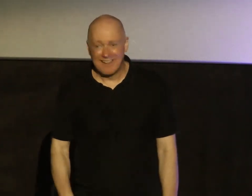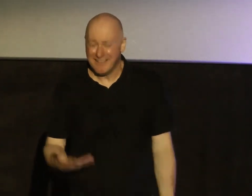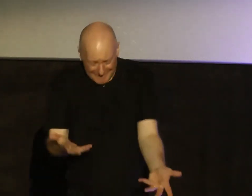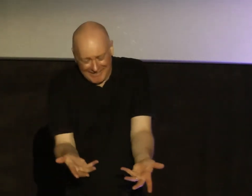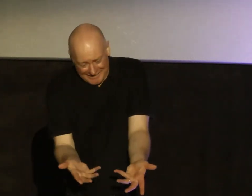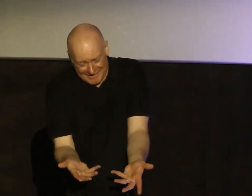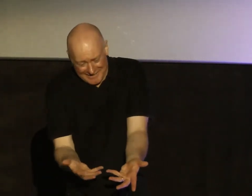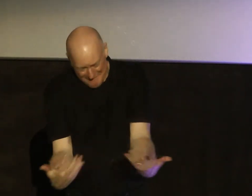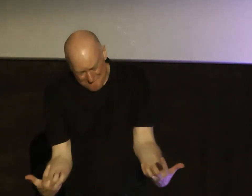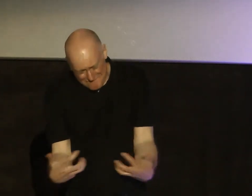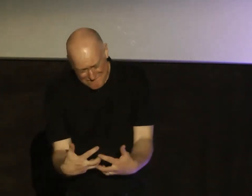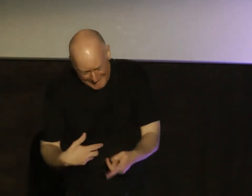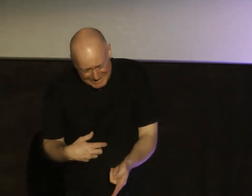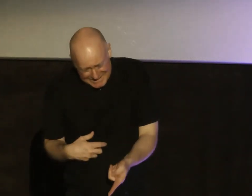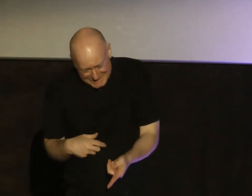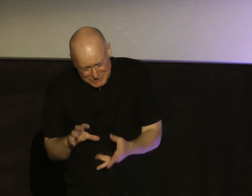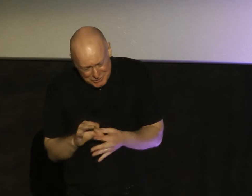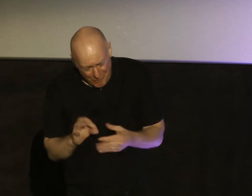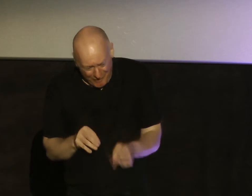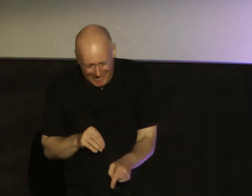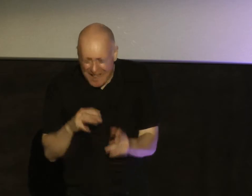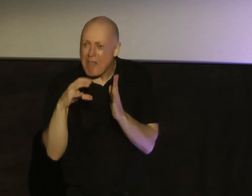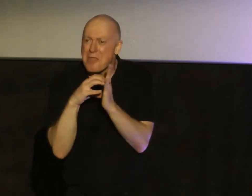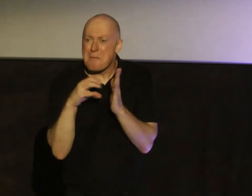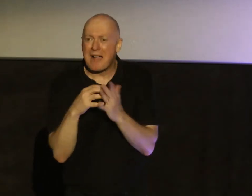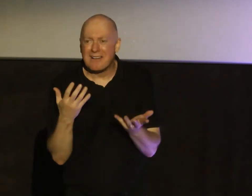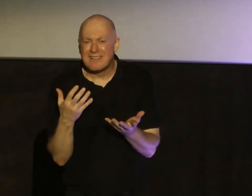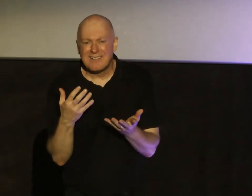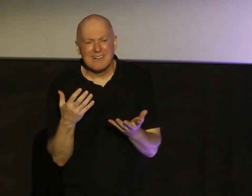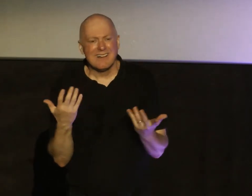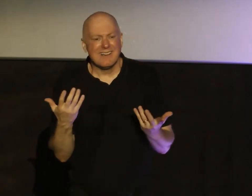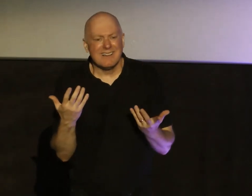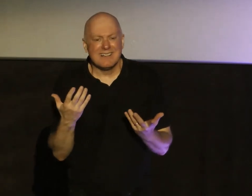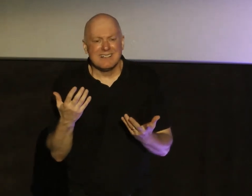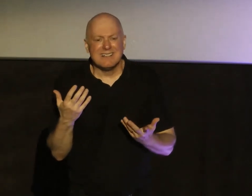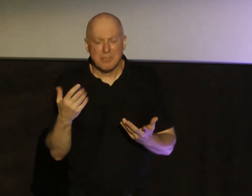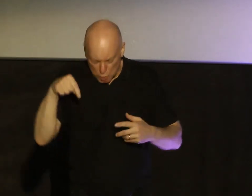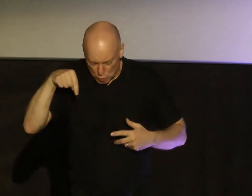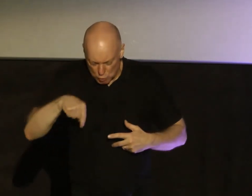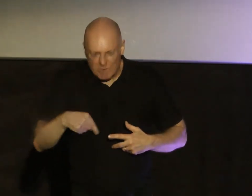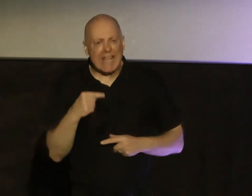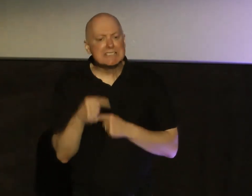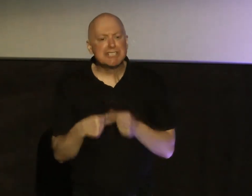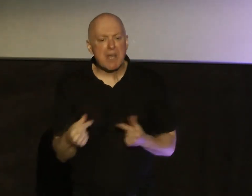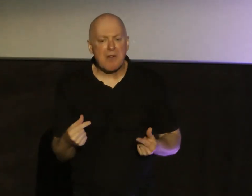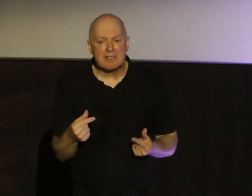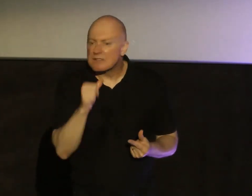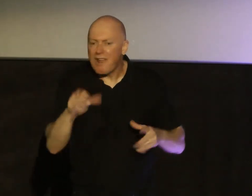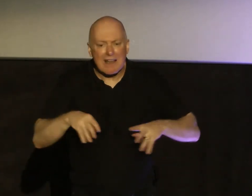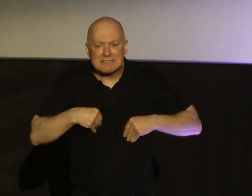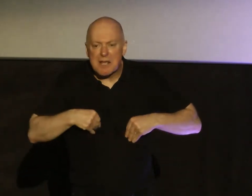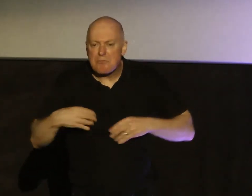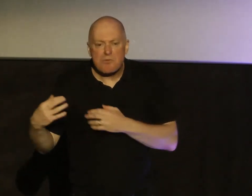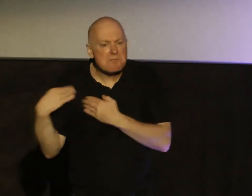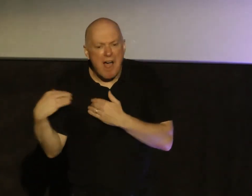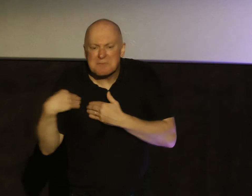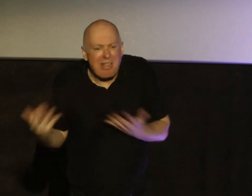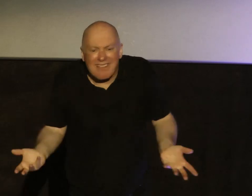of this passive generation that fails to take responsibility for their own actions? I